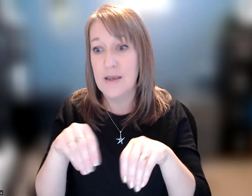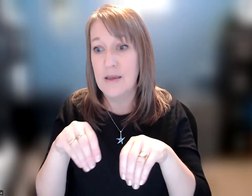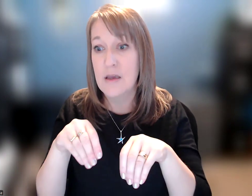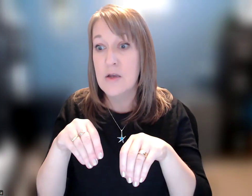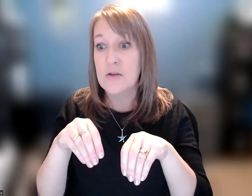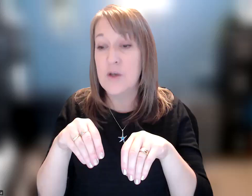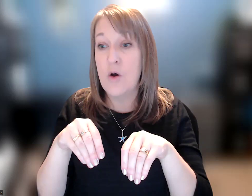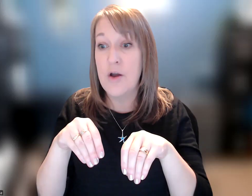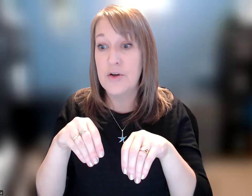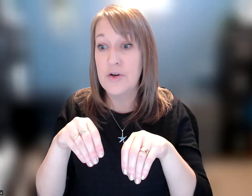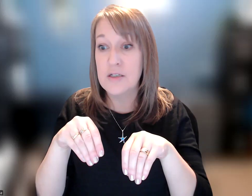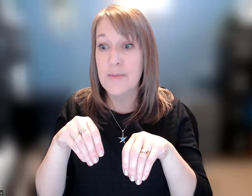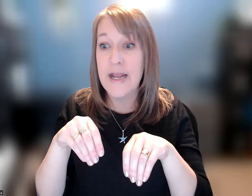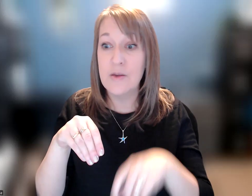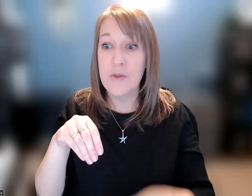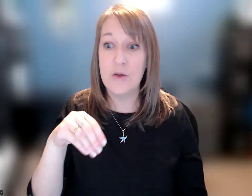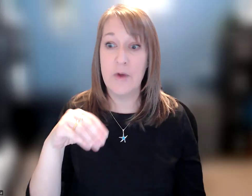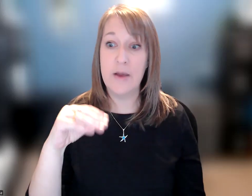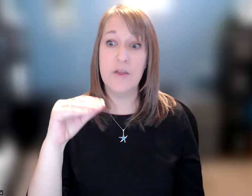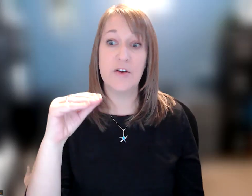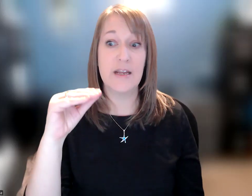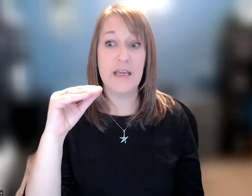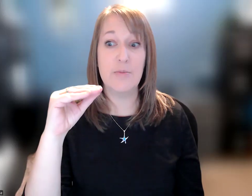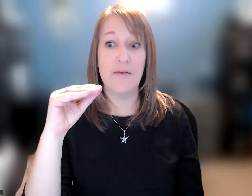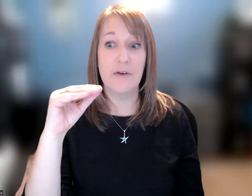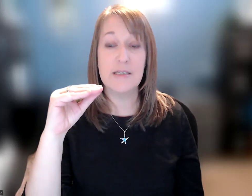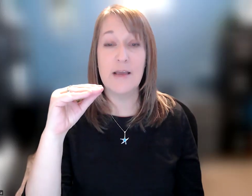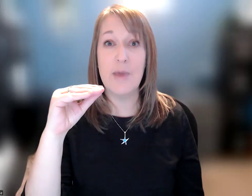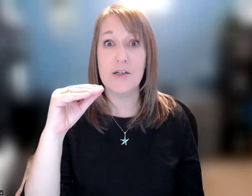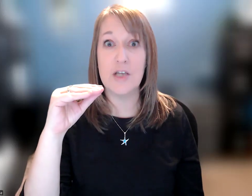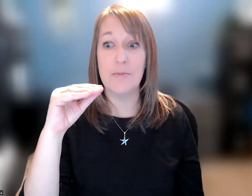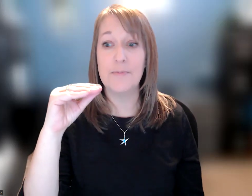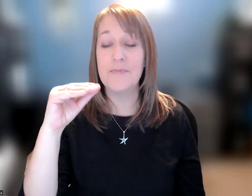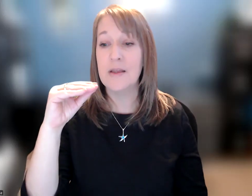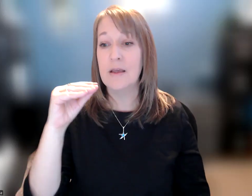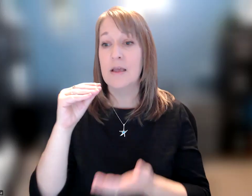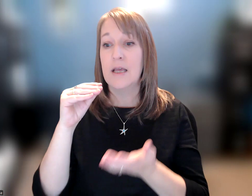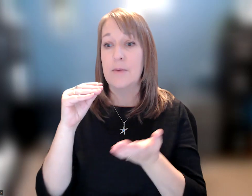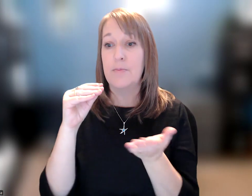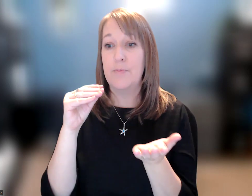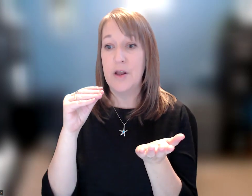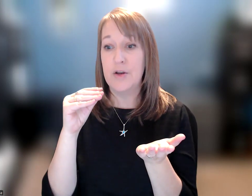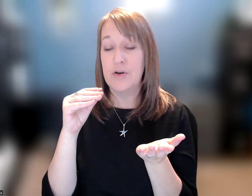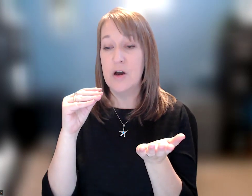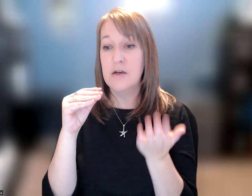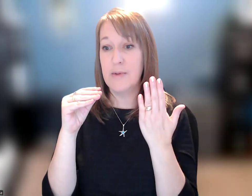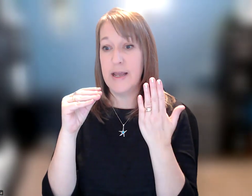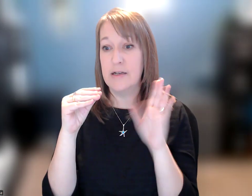something. So on your non-dominant hand, the one that you write with, you're going to keep that very same handshake. But on your non-dominant hand, it's